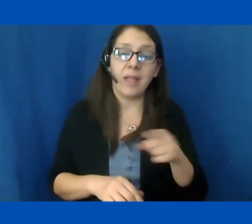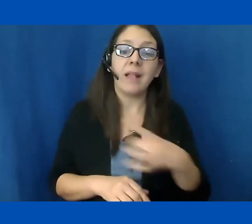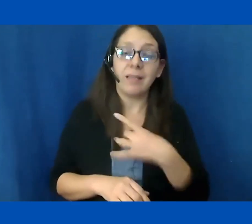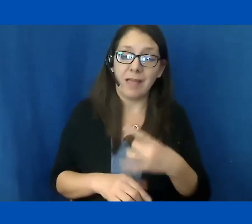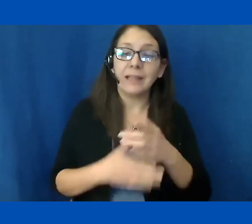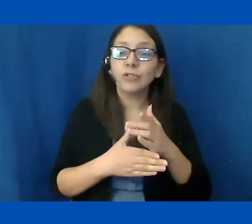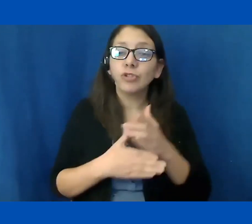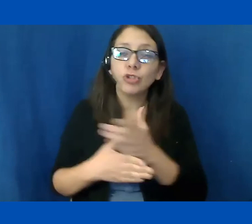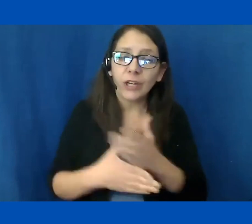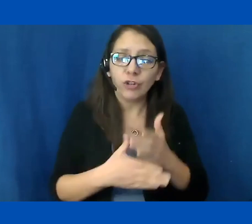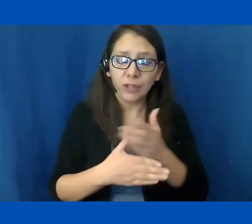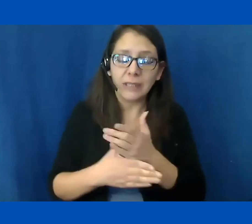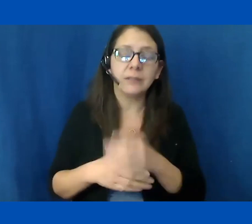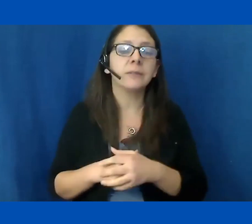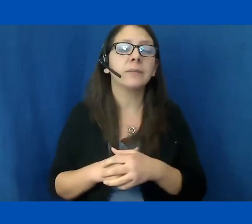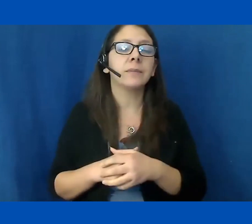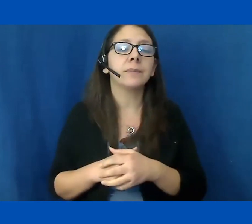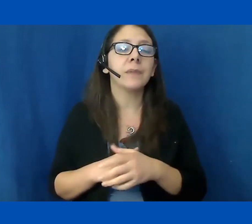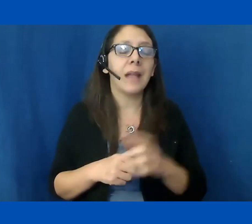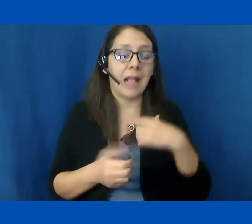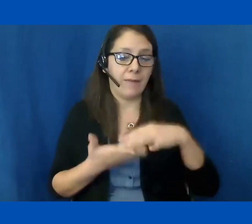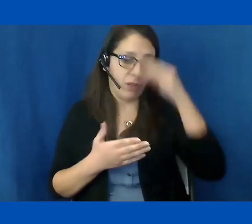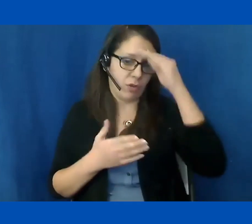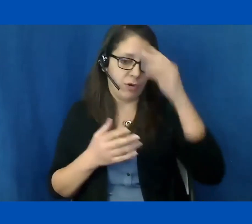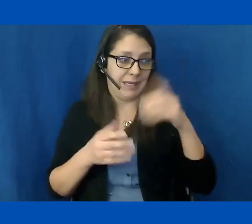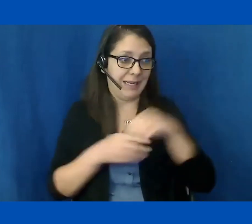learned that in any community, a lot of people